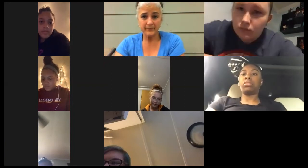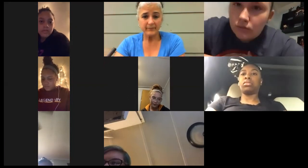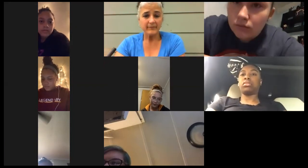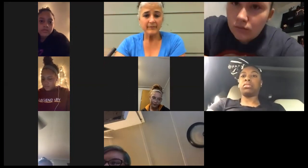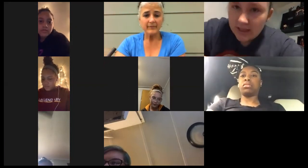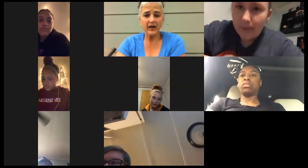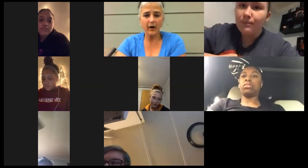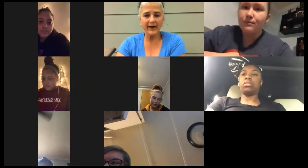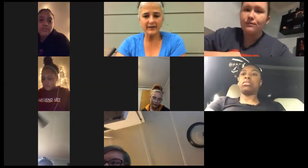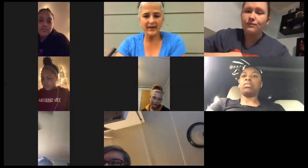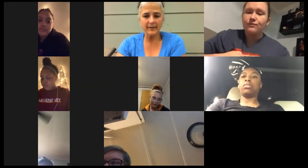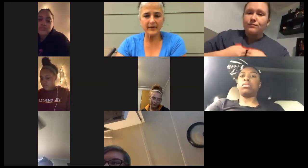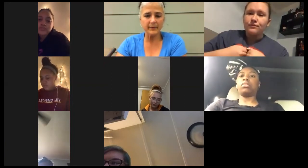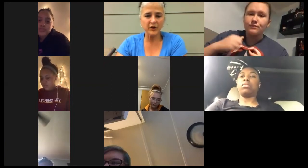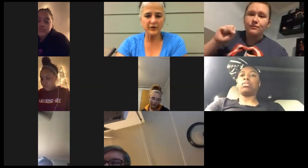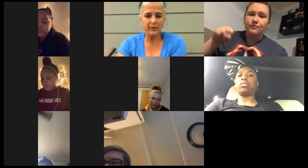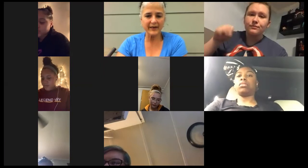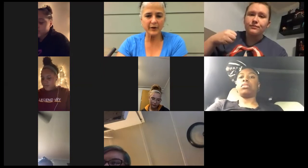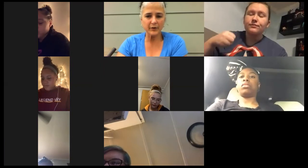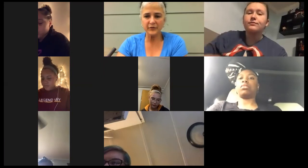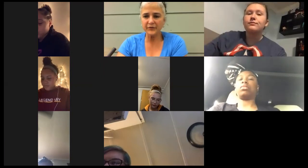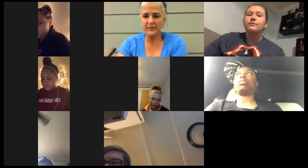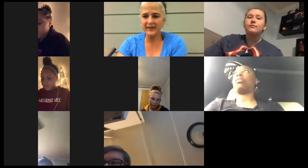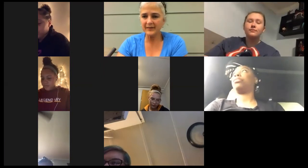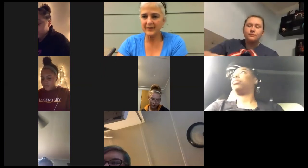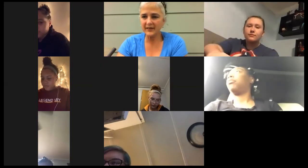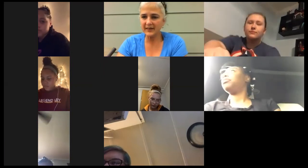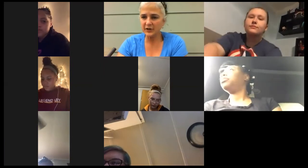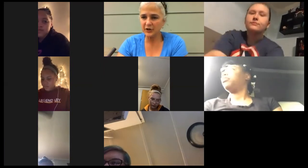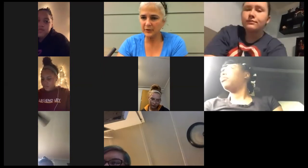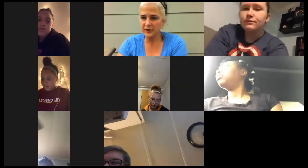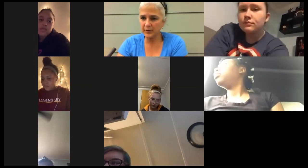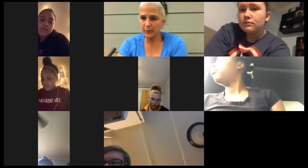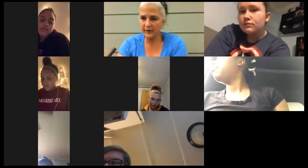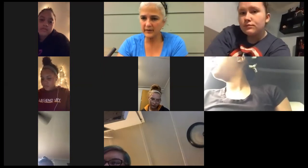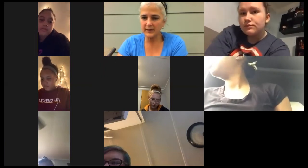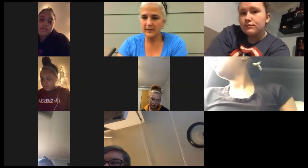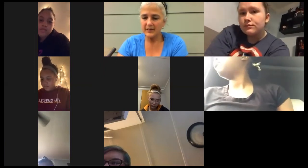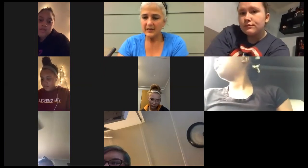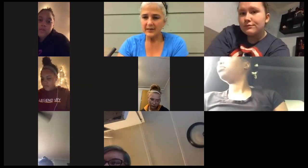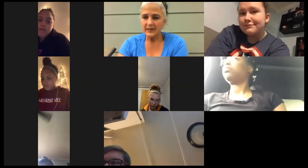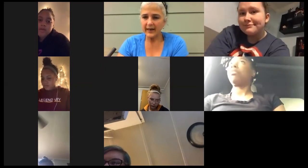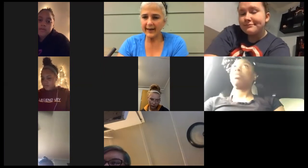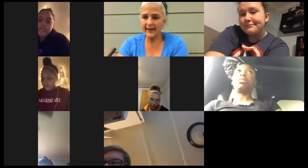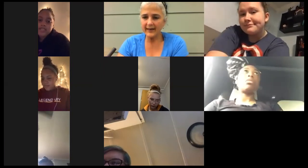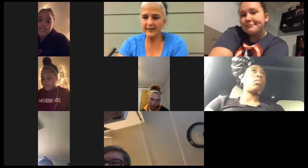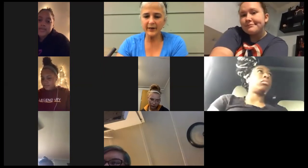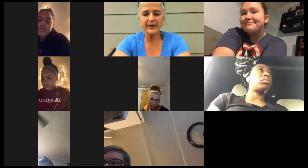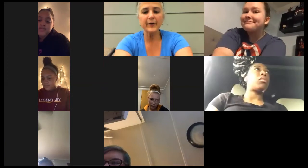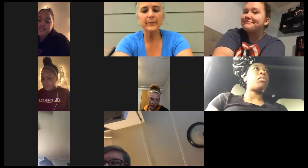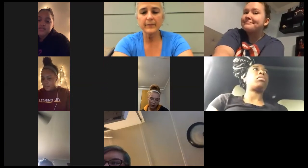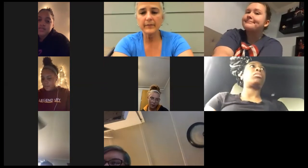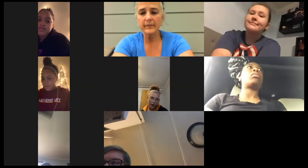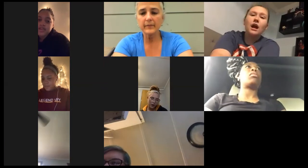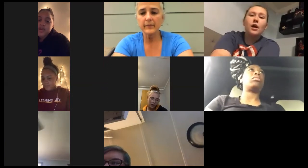okay? All right, let me put y'all into breakout groups for a few minutes because I think it's super, super important. And